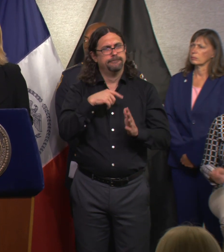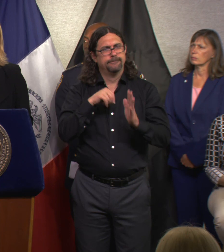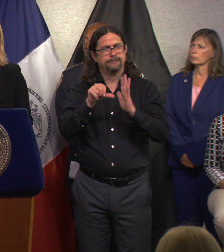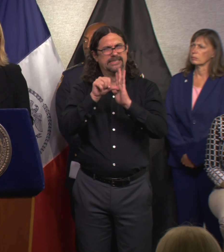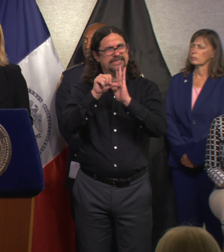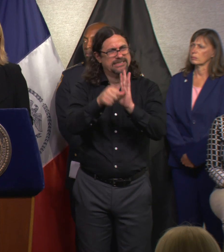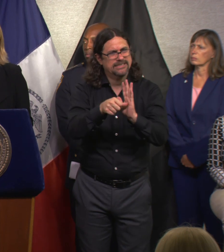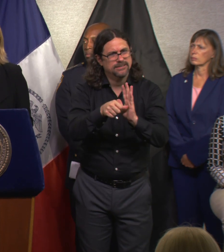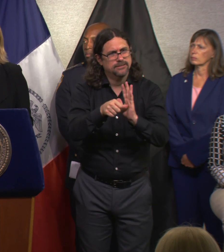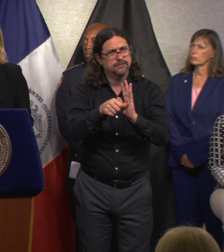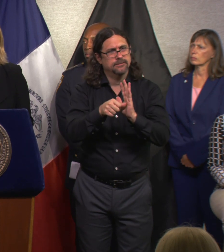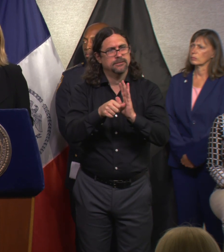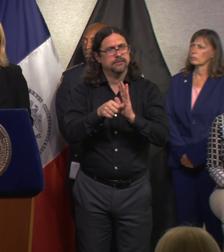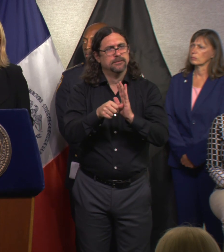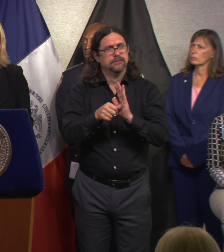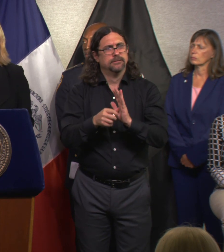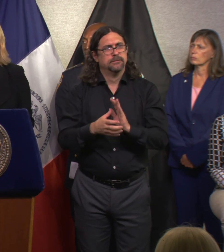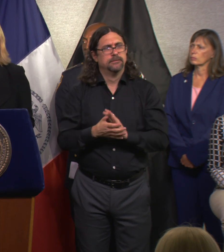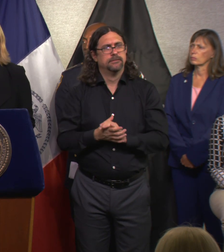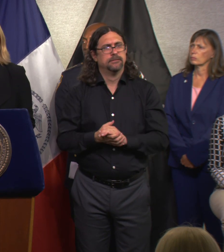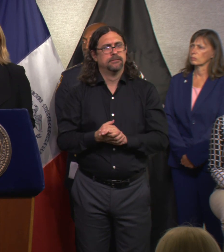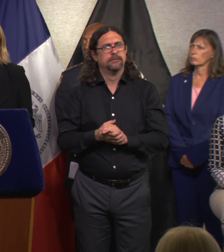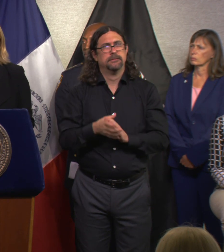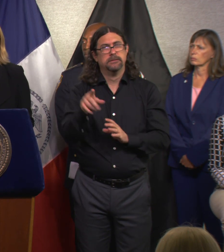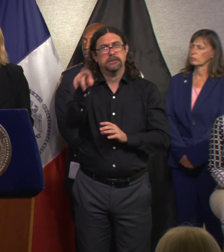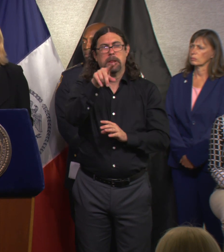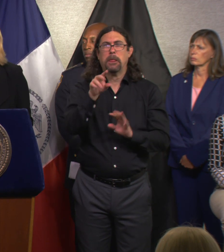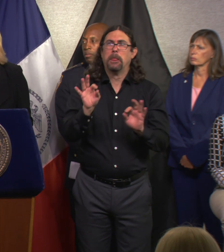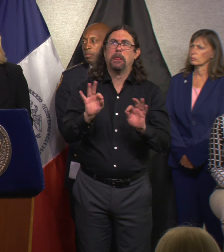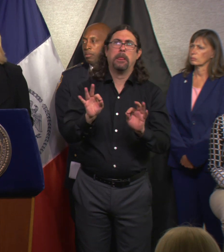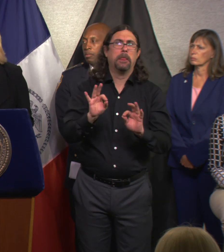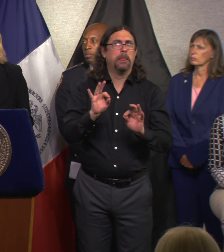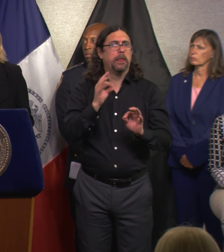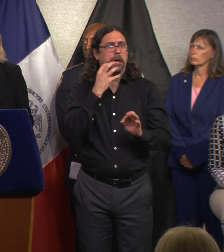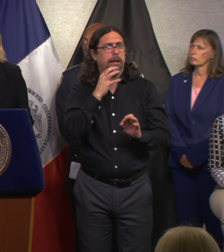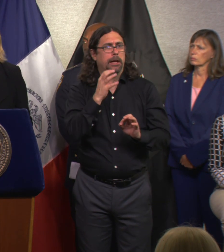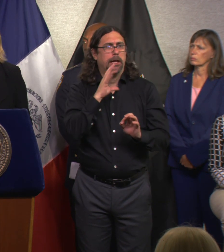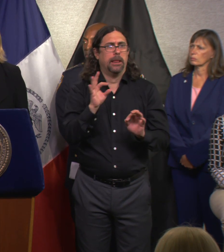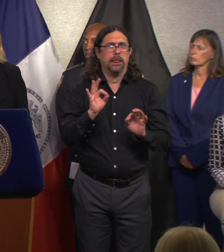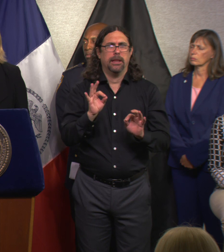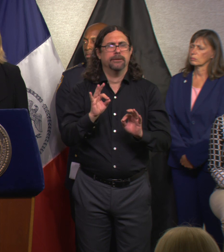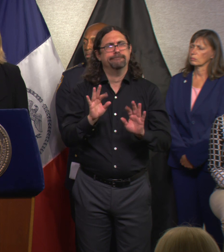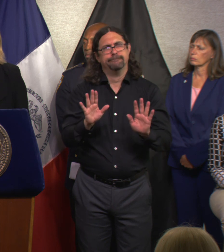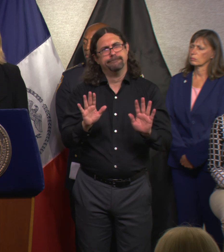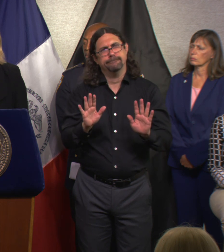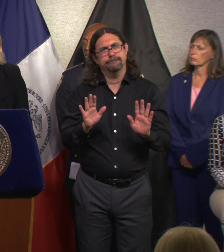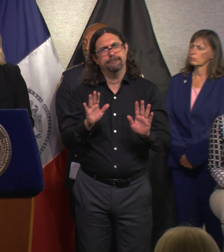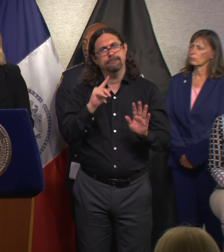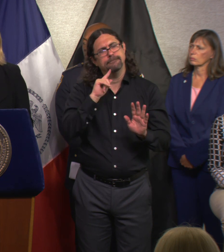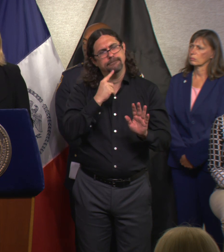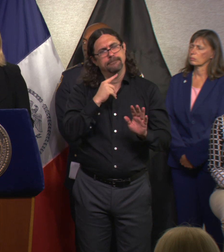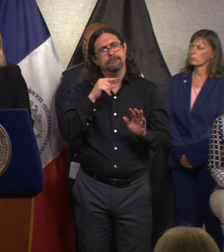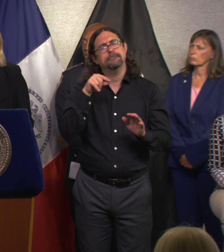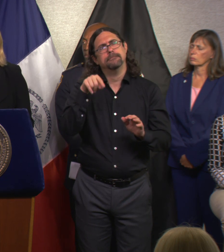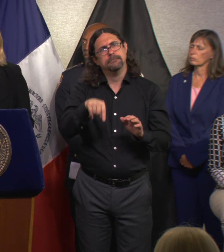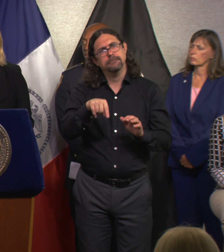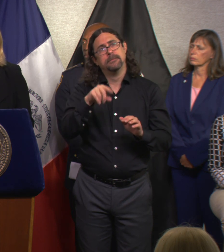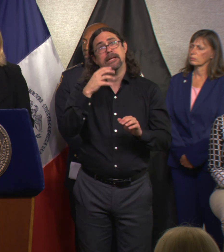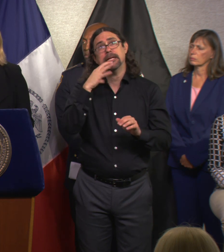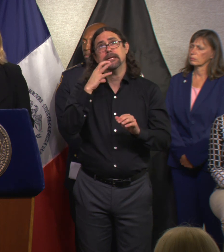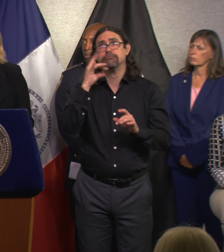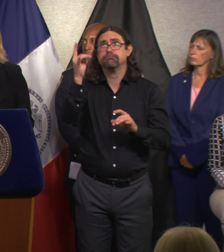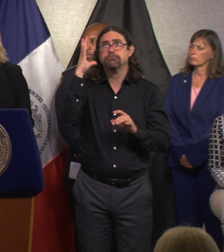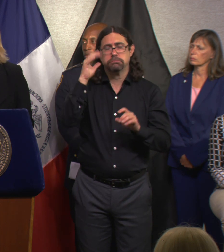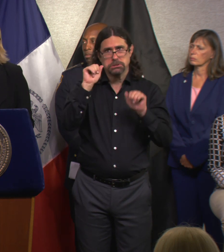underestimated disaster and can be very deadly, and it should be taken very seriously. It can be extremely dangerous.